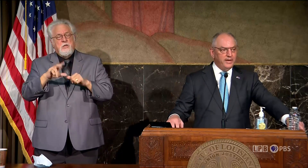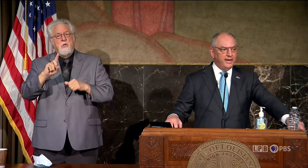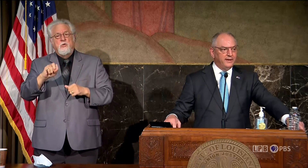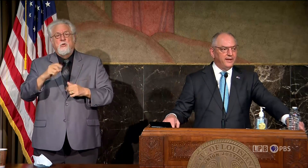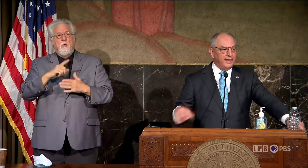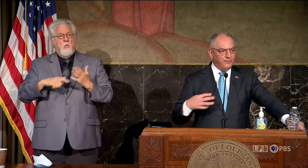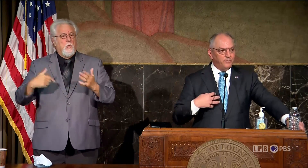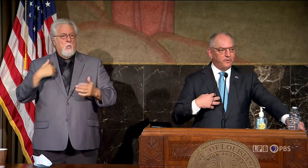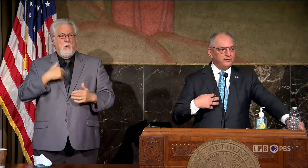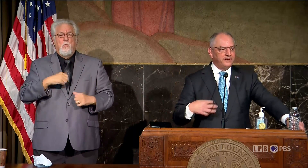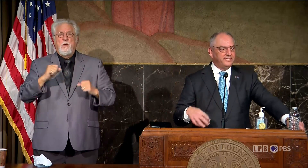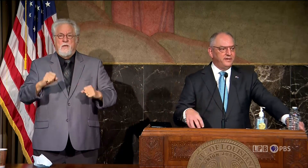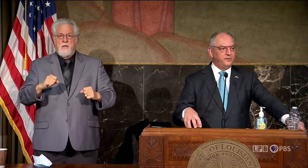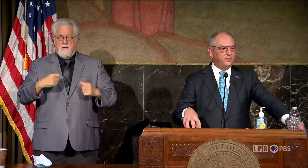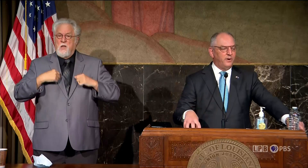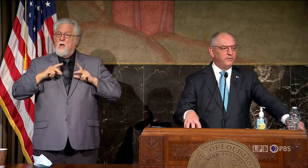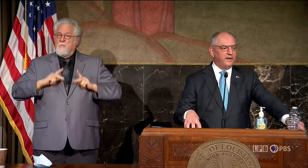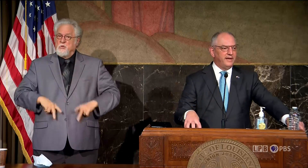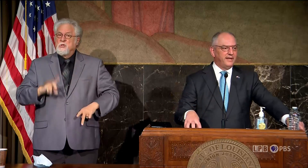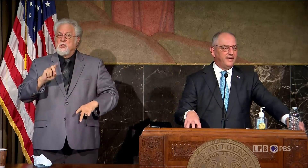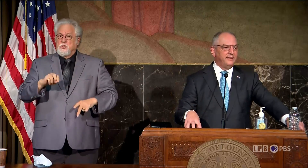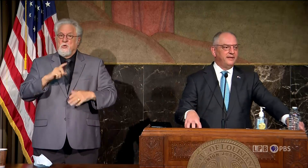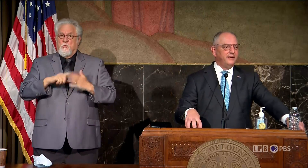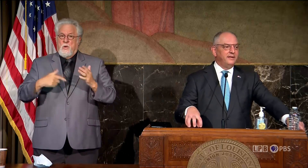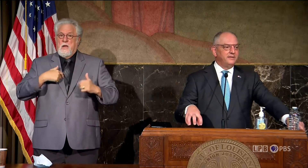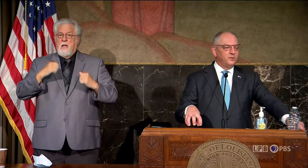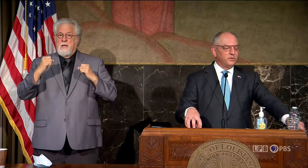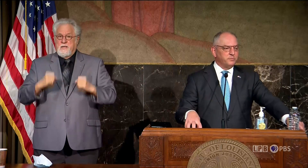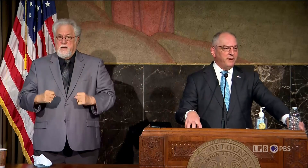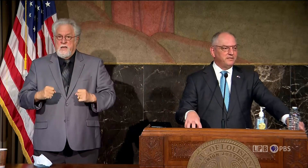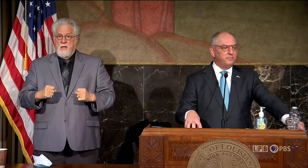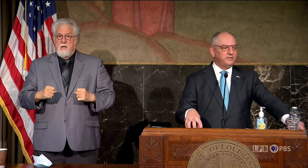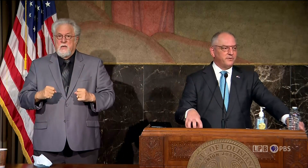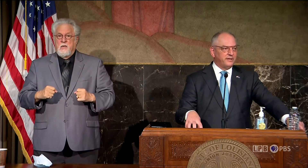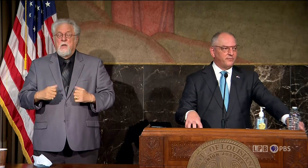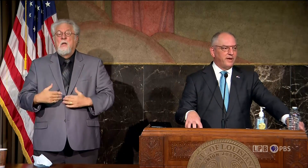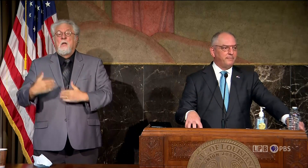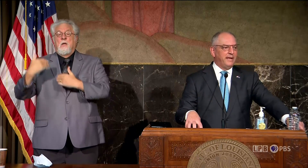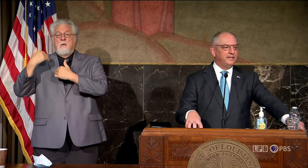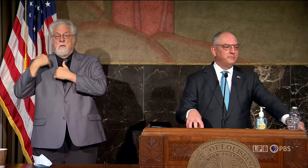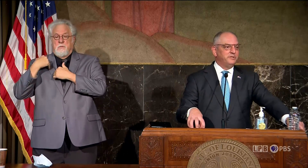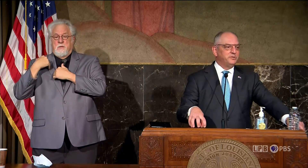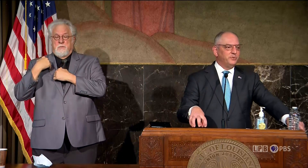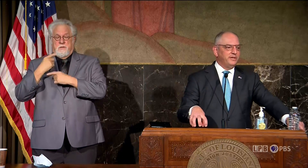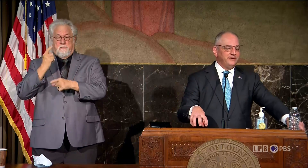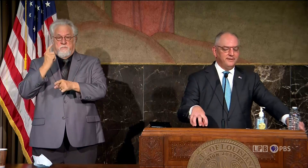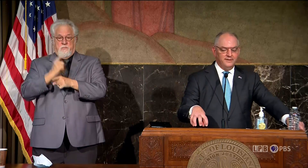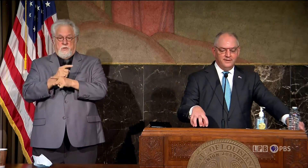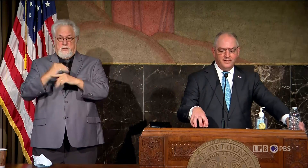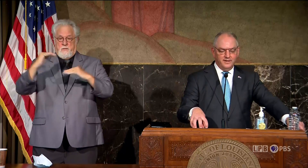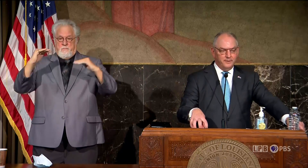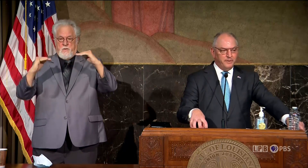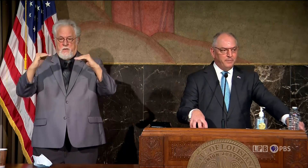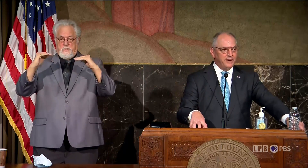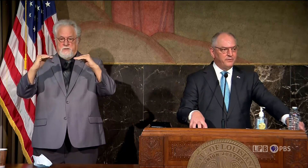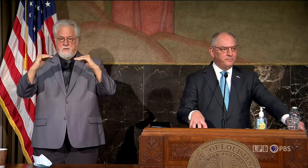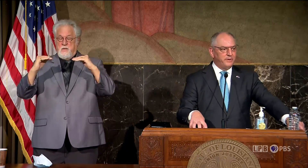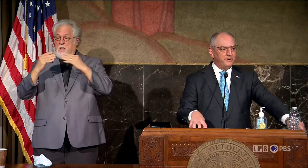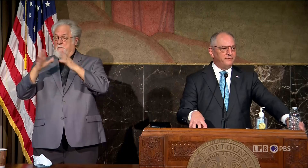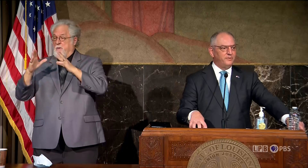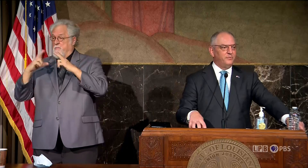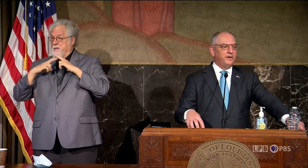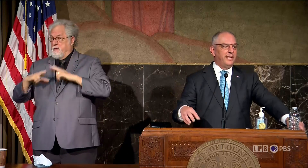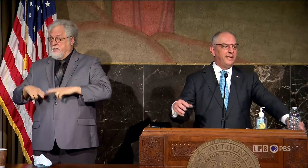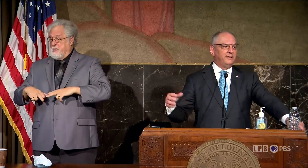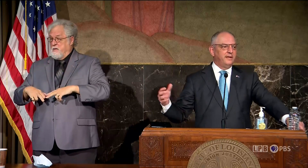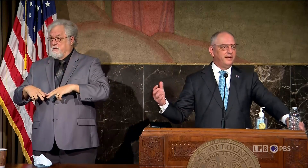all that we can, and I will personally continue to do all that I can to responsibly strike the right balance between the public health